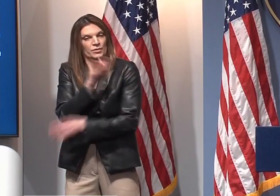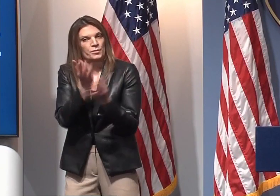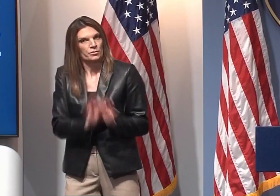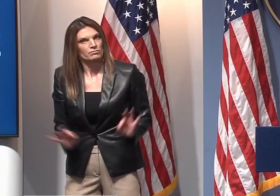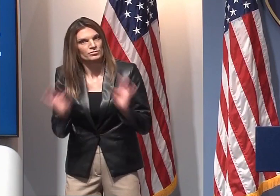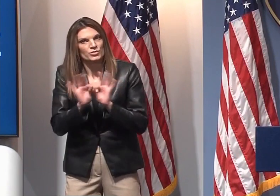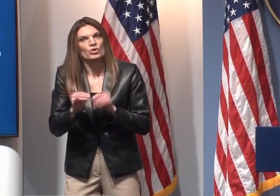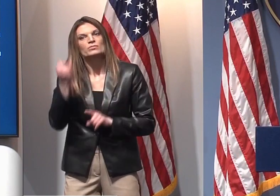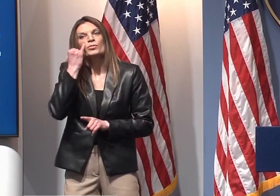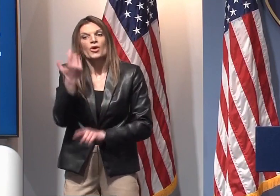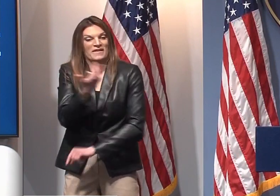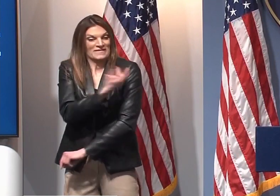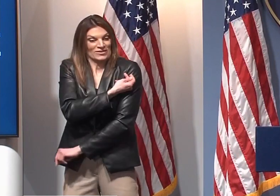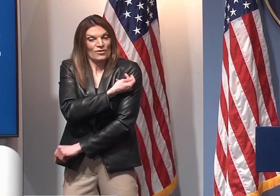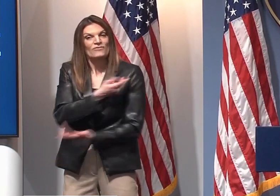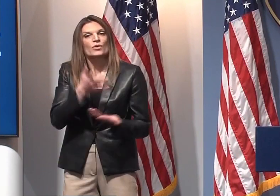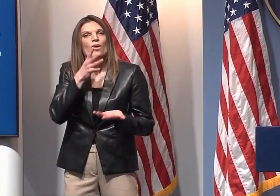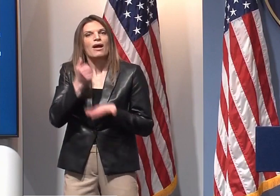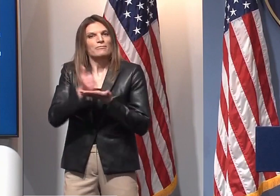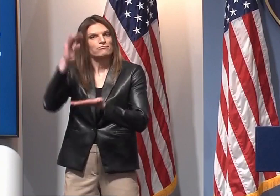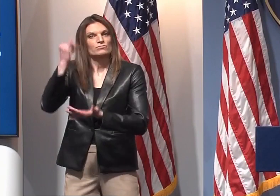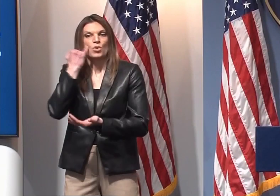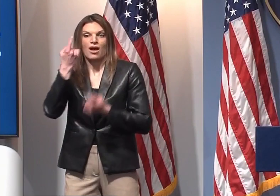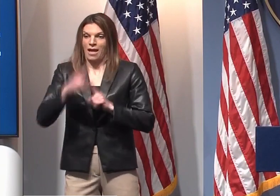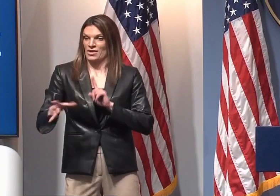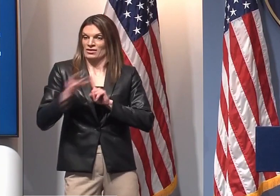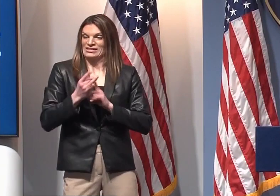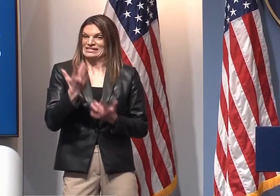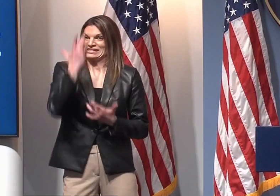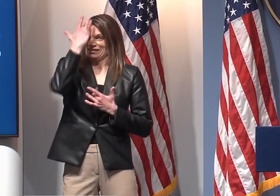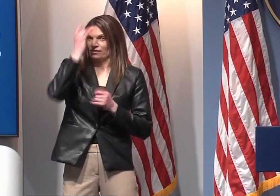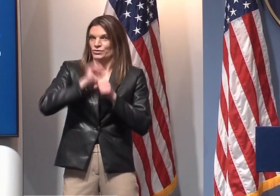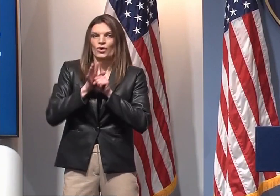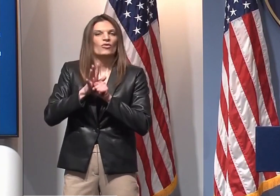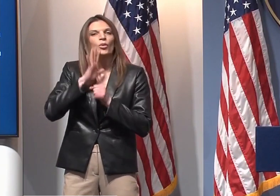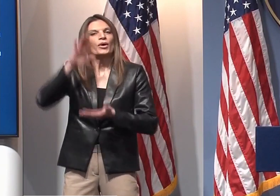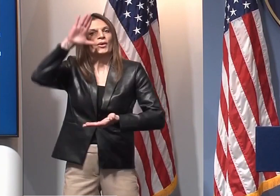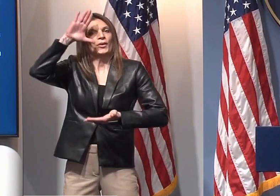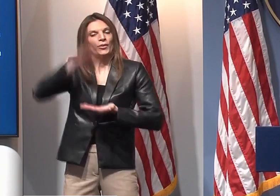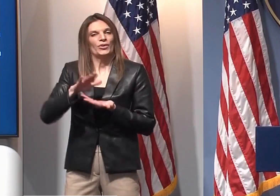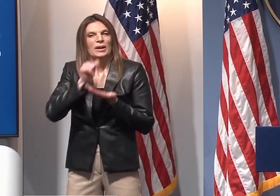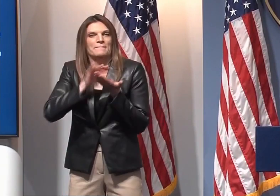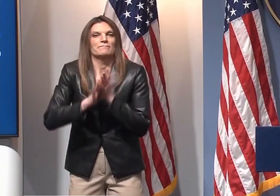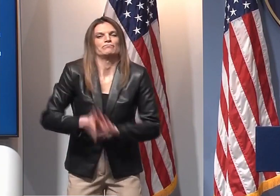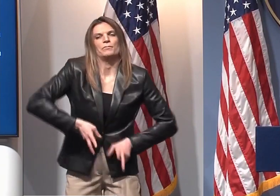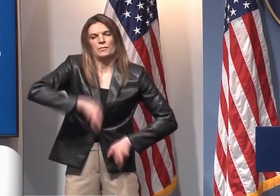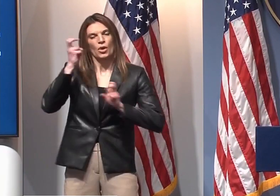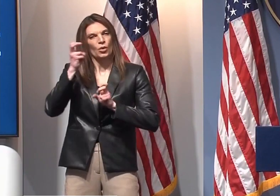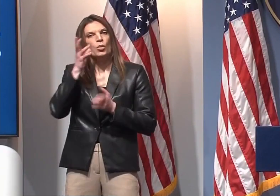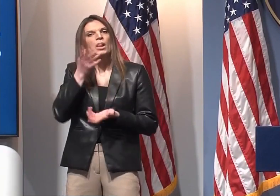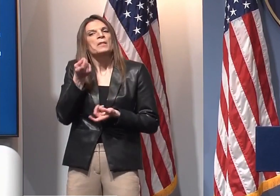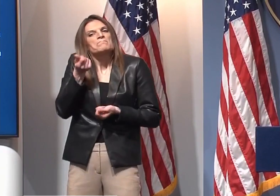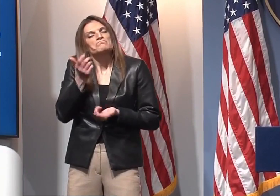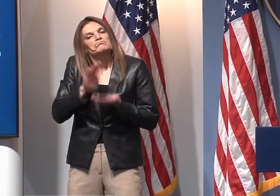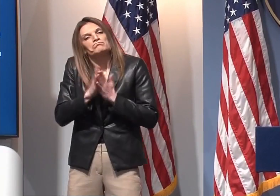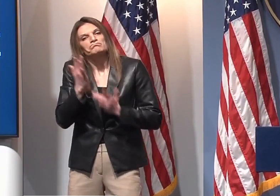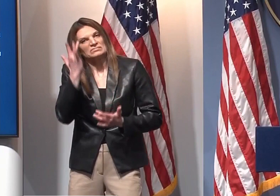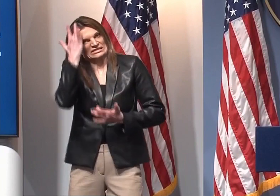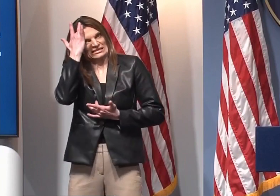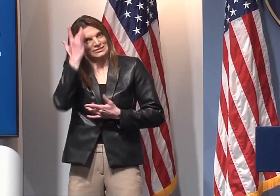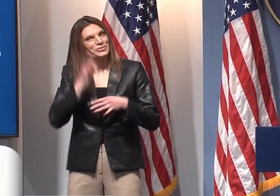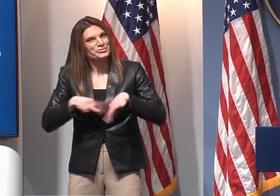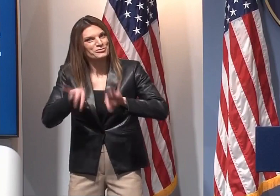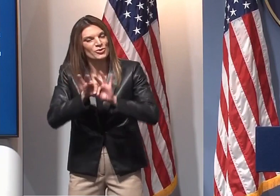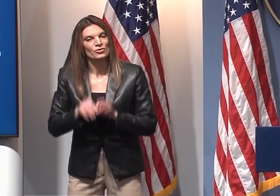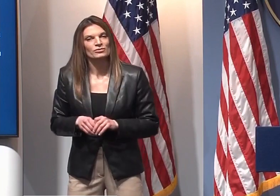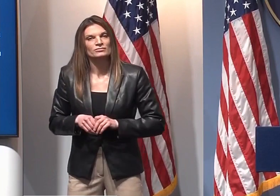an adverse reaction to this vaccine. While we await more information from the CDC on Johnson & Johnson, we still want people to